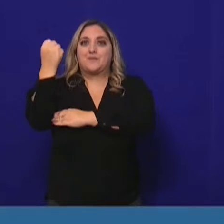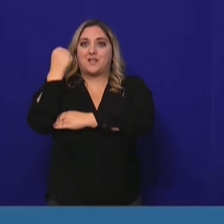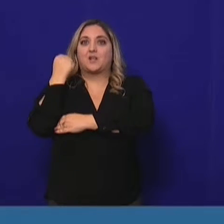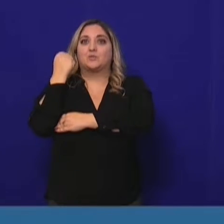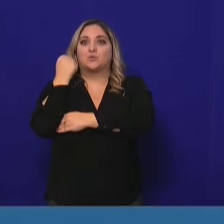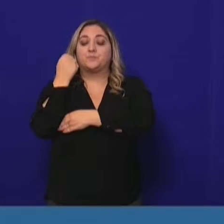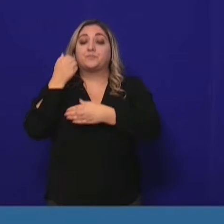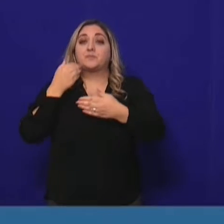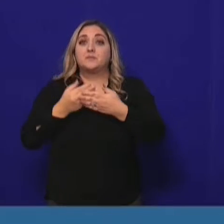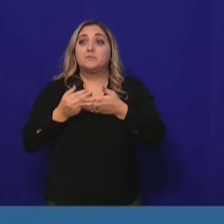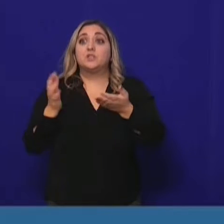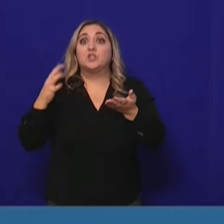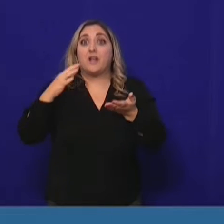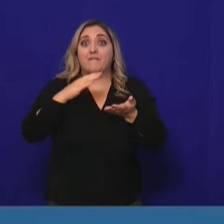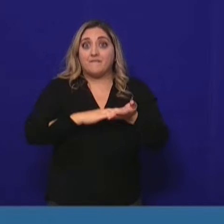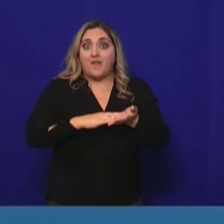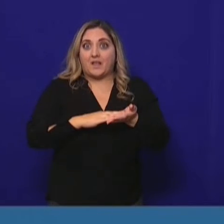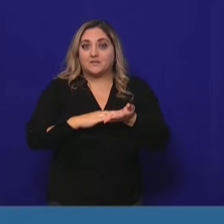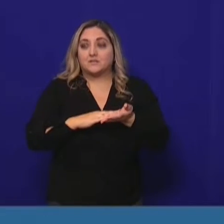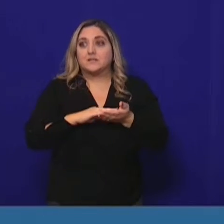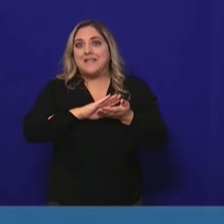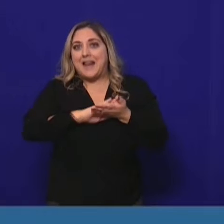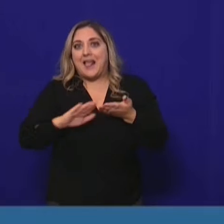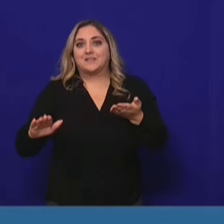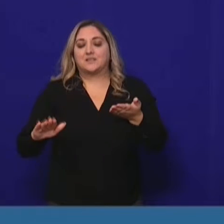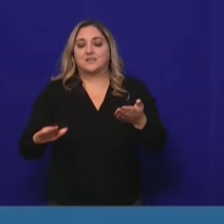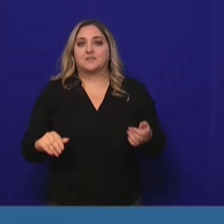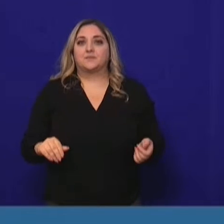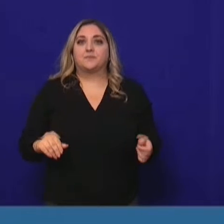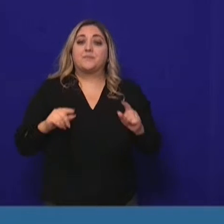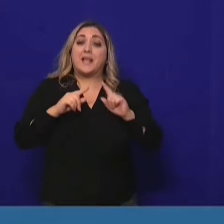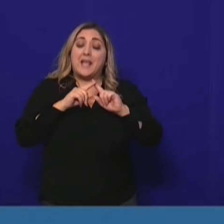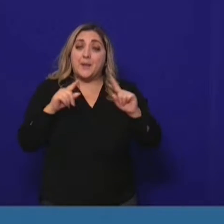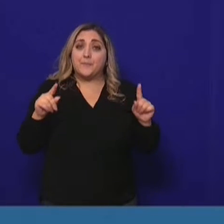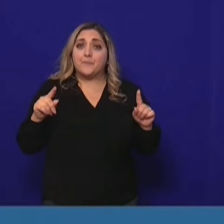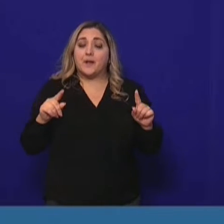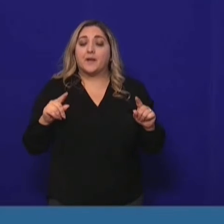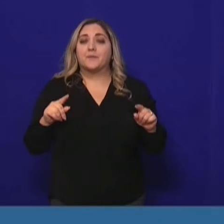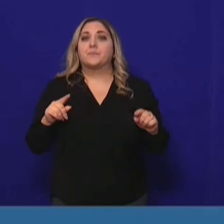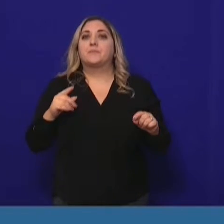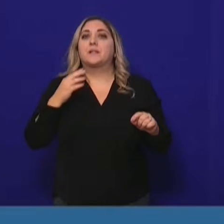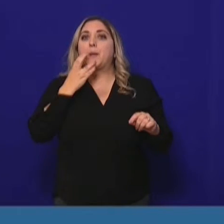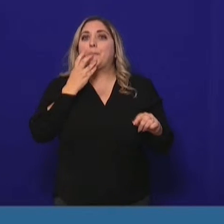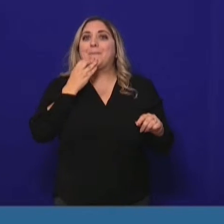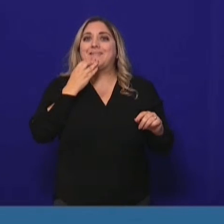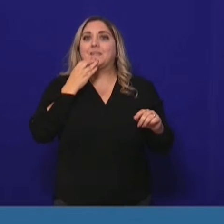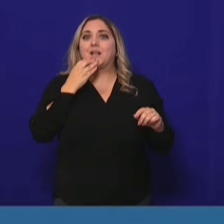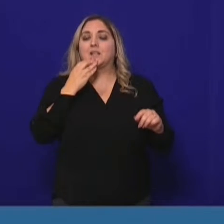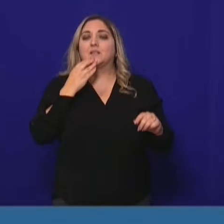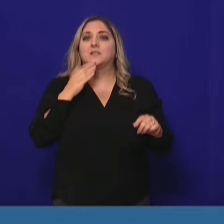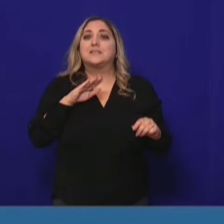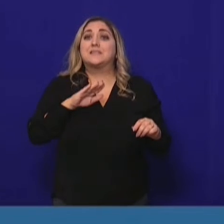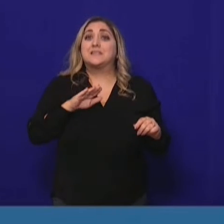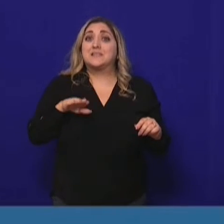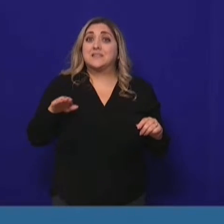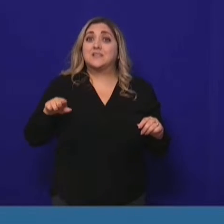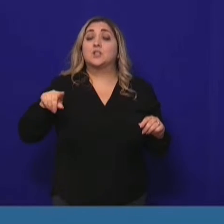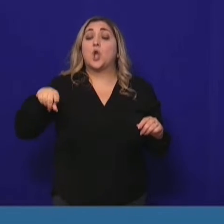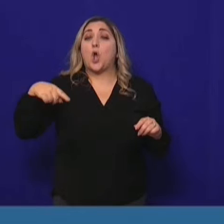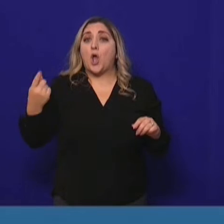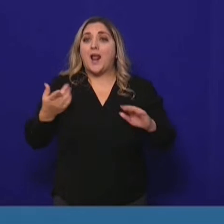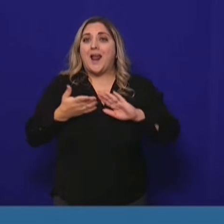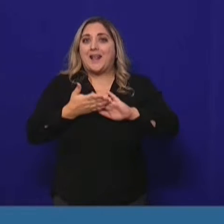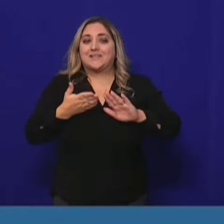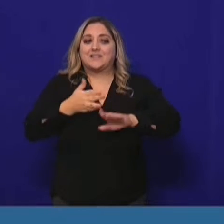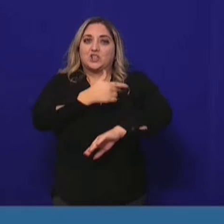l-effett tat-tieni doża li inti propju tkun ħadd. Però la darba mbagħad inti għandek nies li